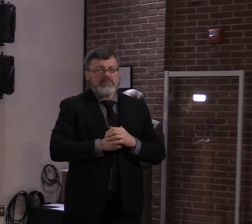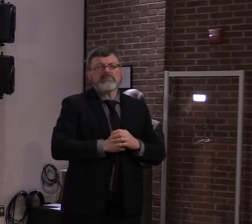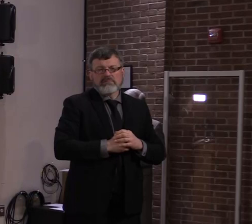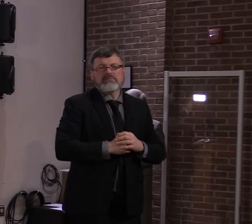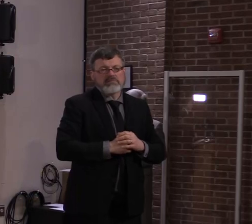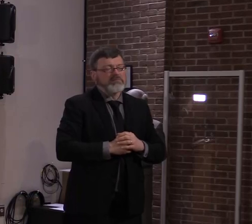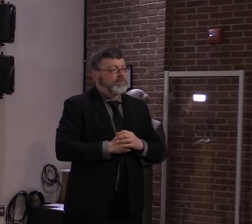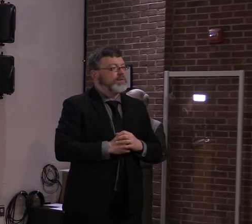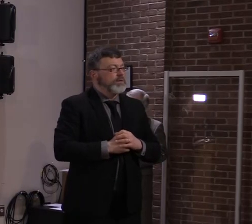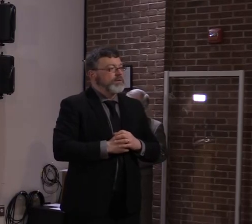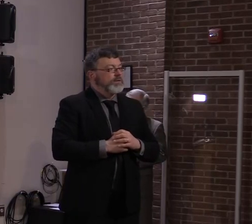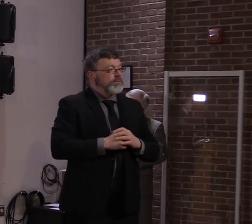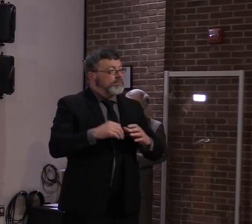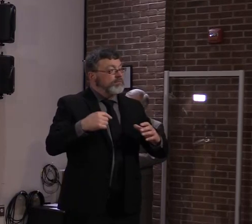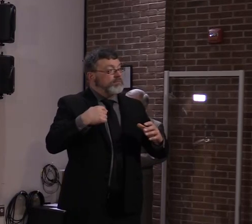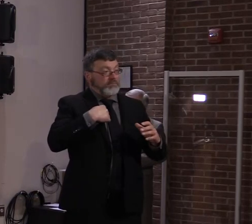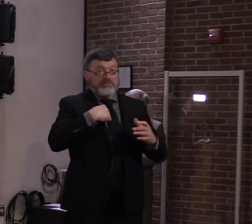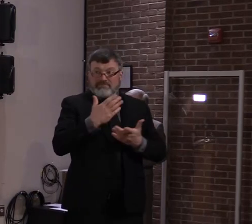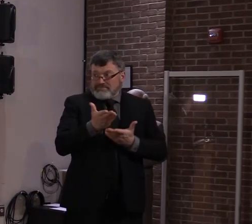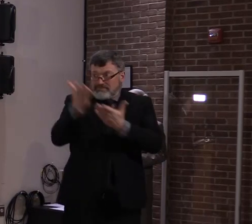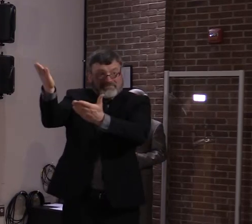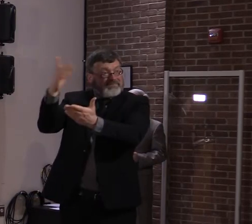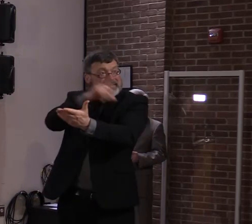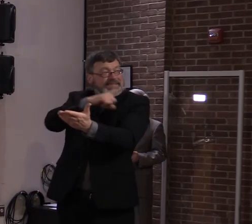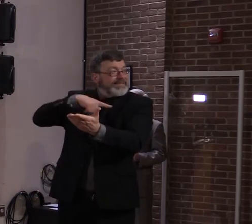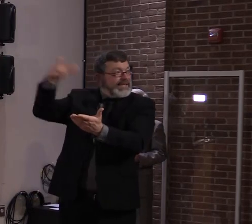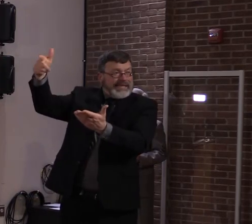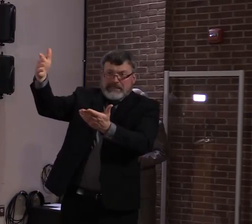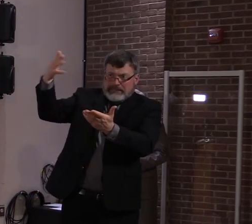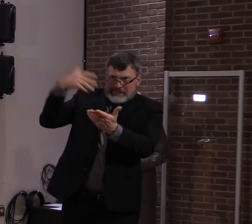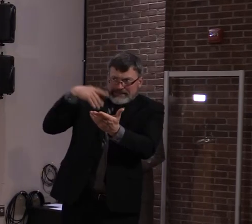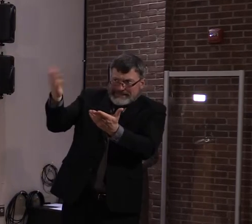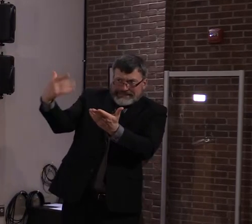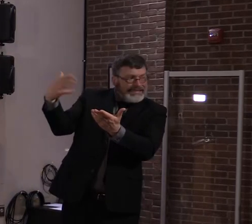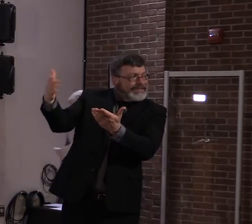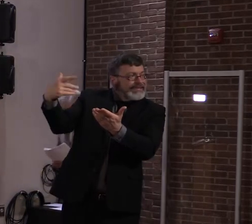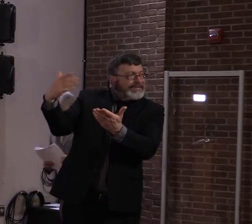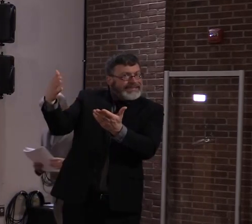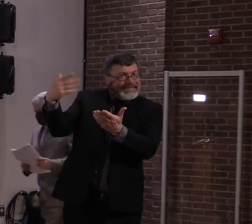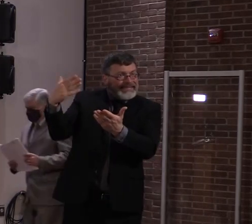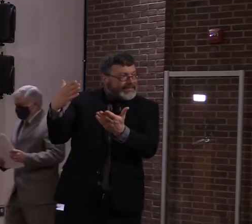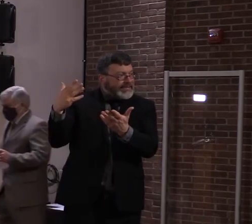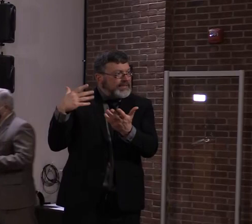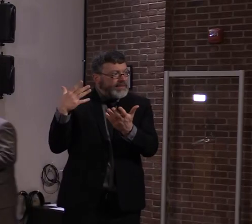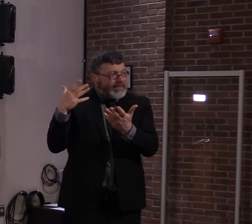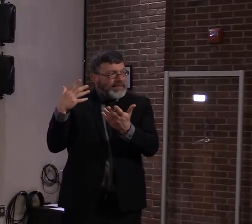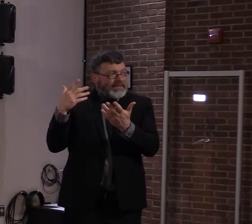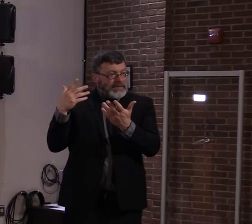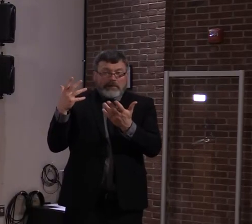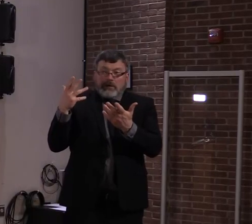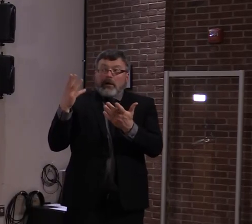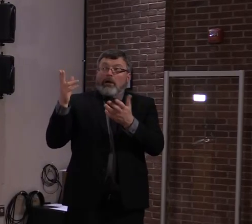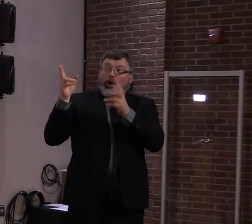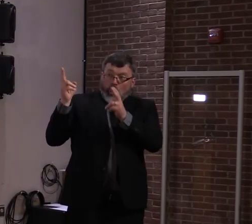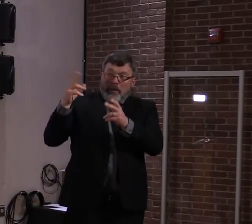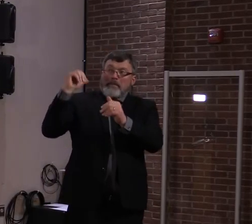those who are homeless some more security in the future. Secretary Smith.